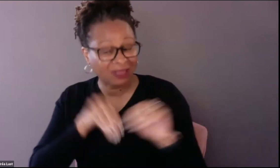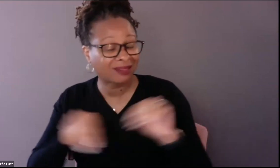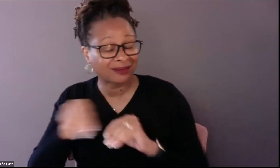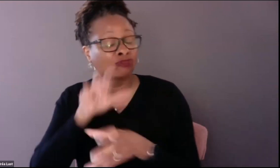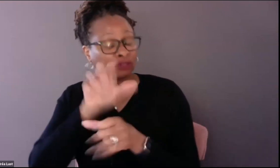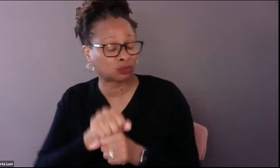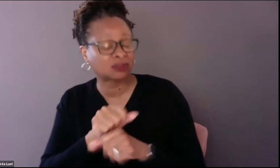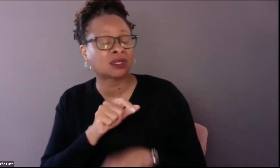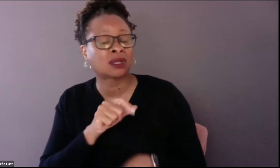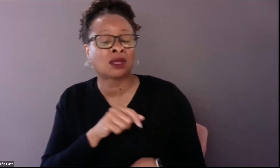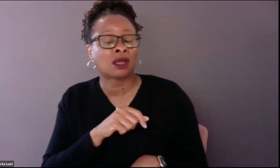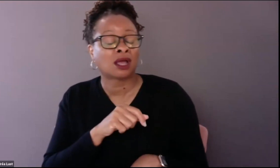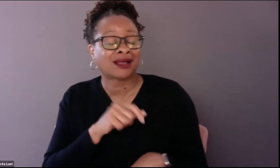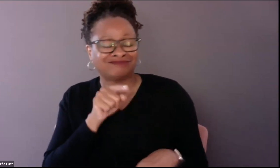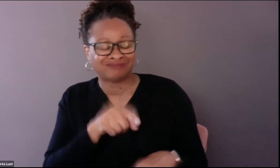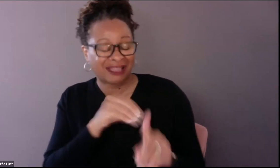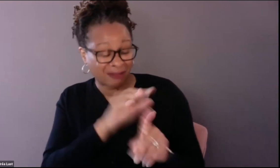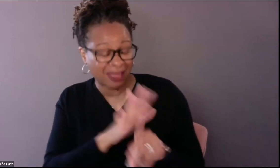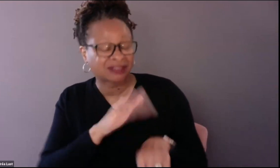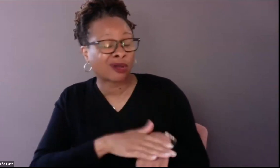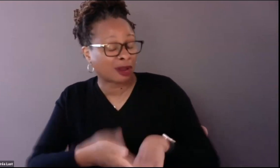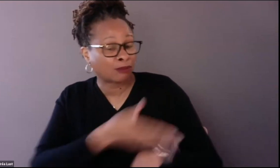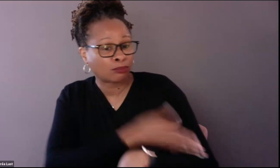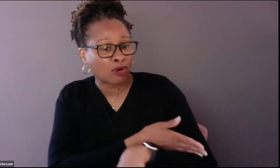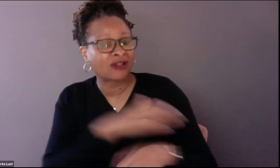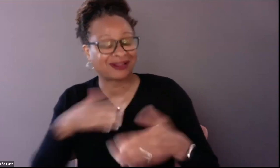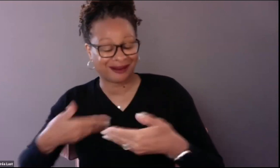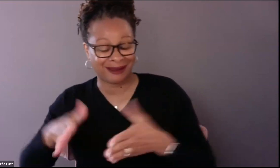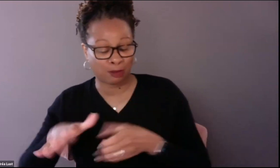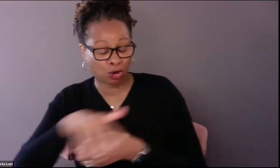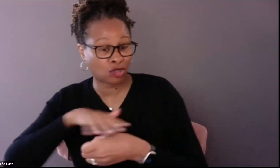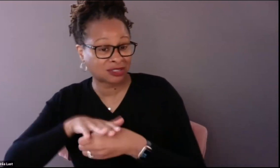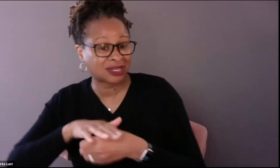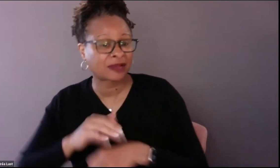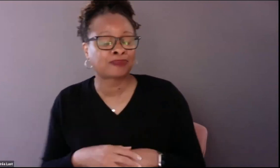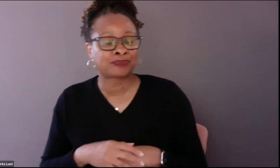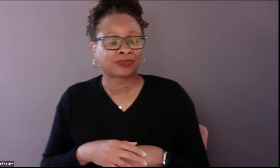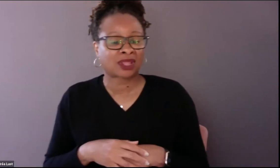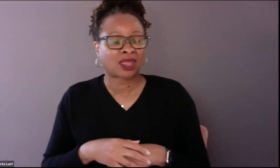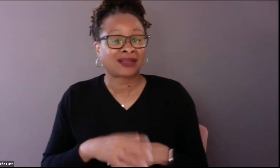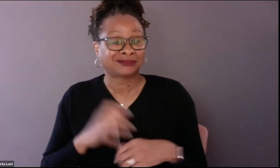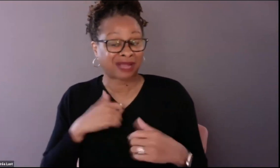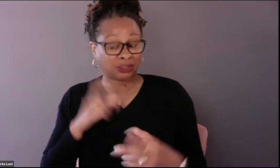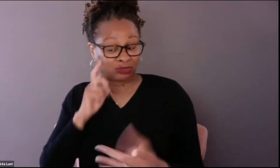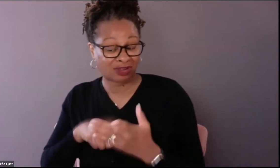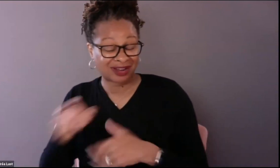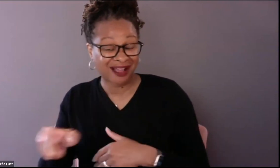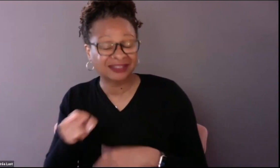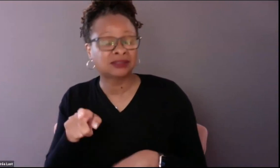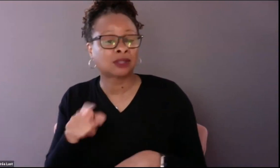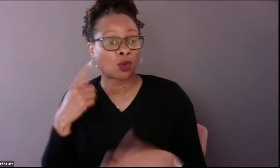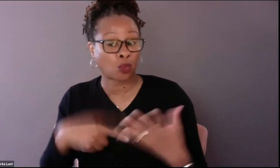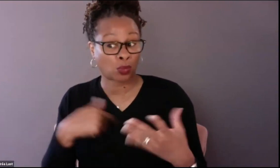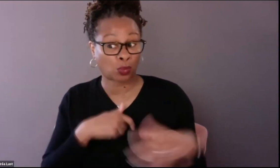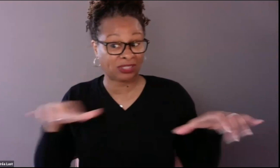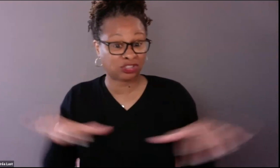rituals on improving neighborhoods. And as we delved into rituals, we recognize that what we do is